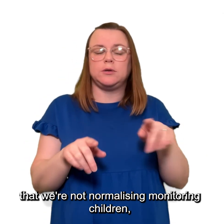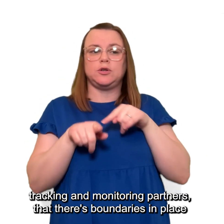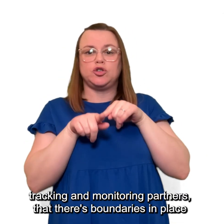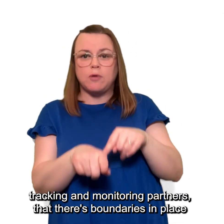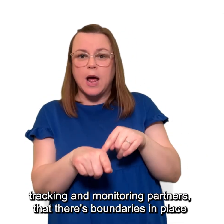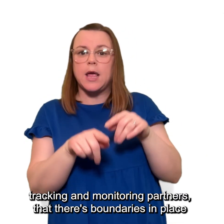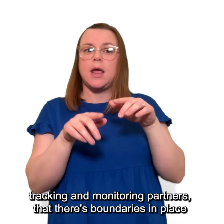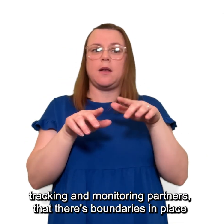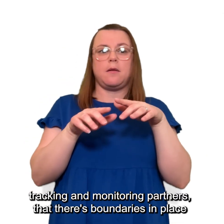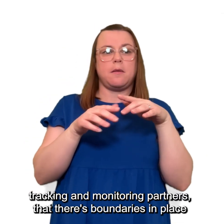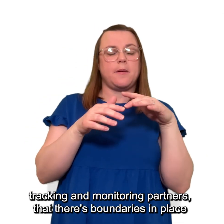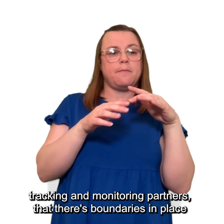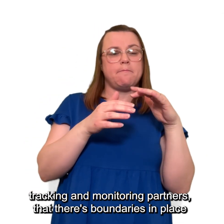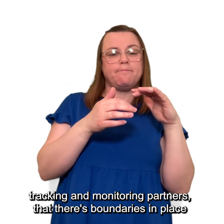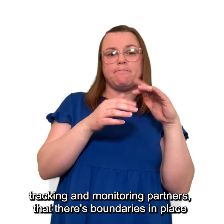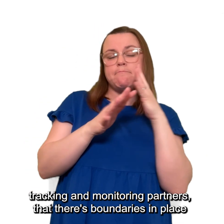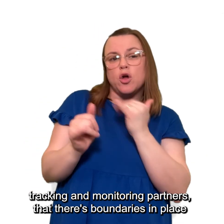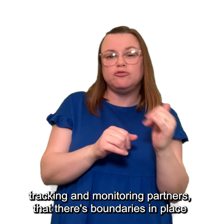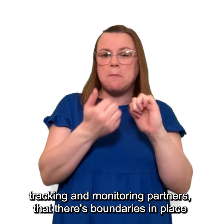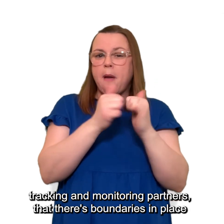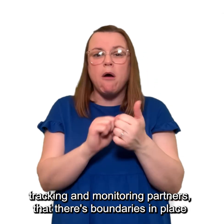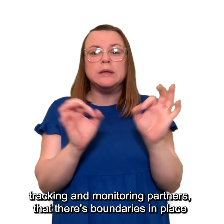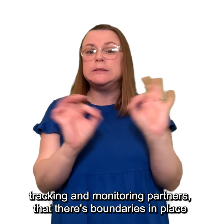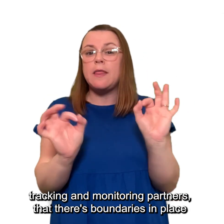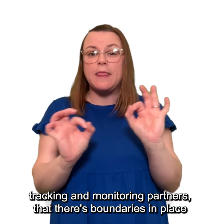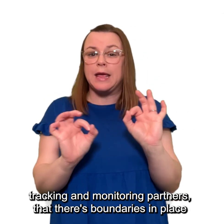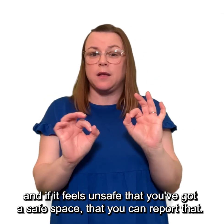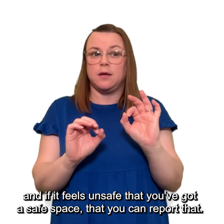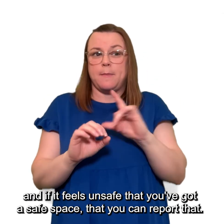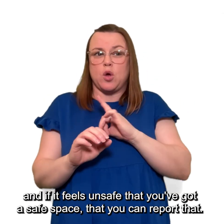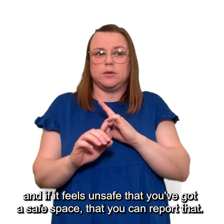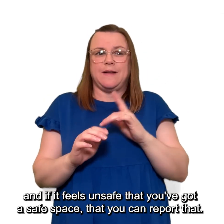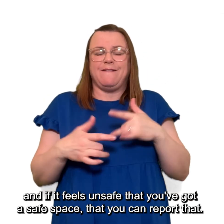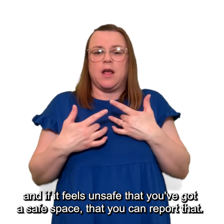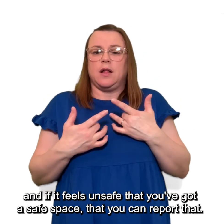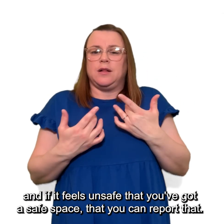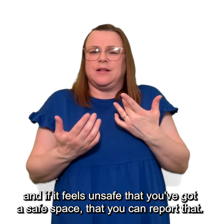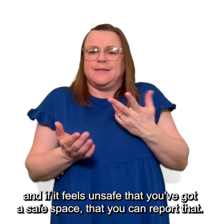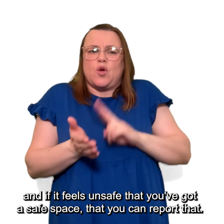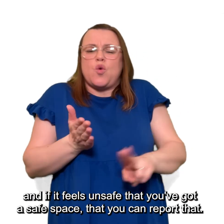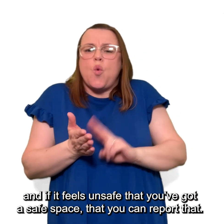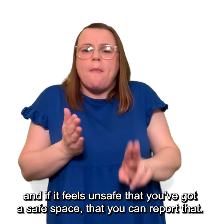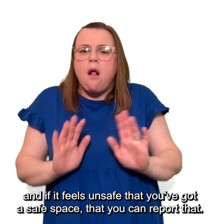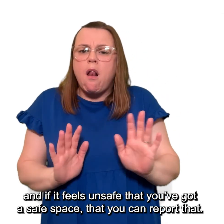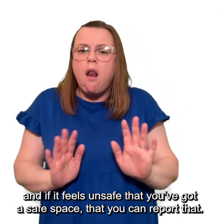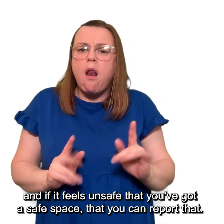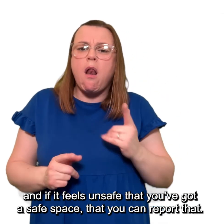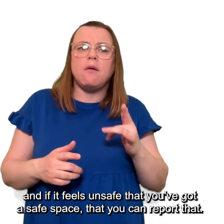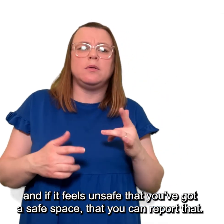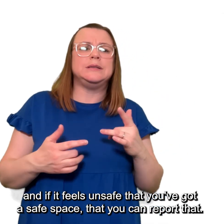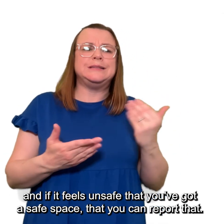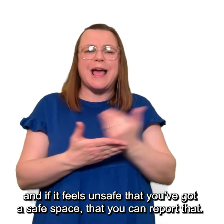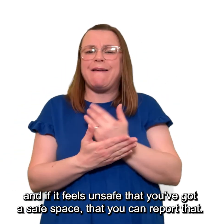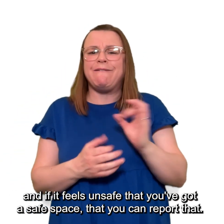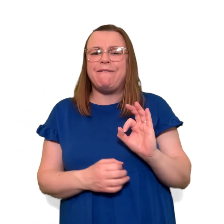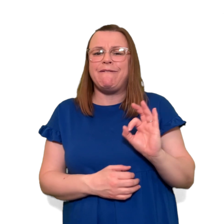children, tracking and monitoring partners, that there's boundaries in place. And if it feels unsafe, that you've got a safe space that you